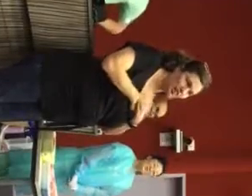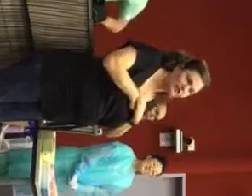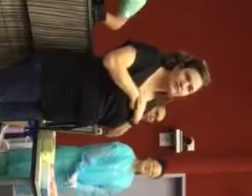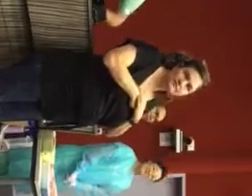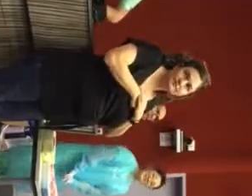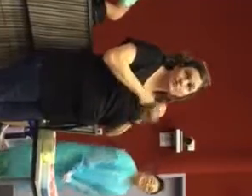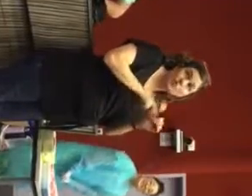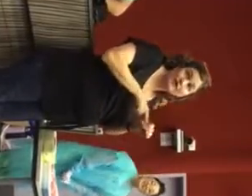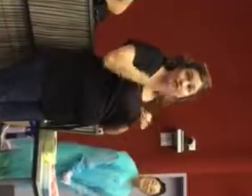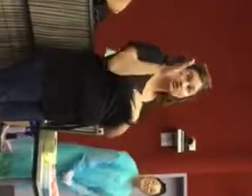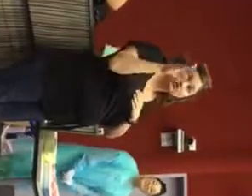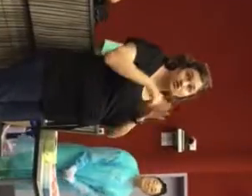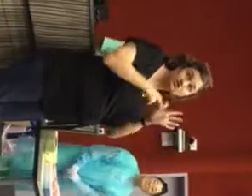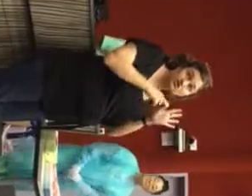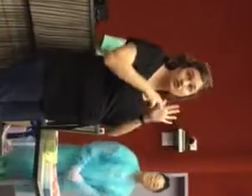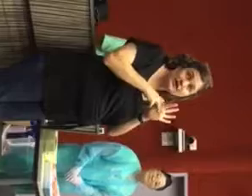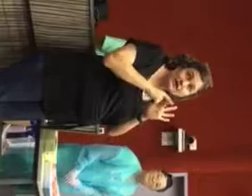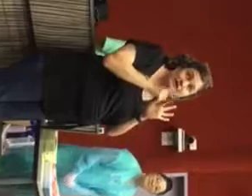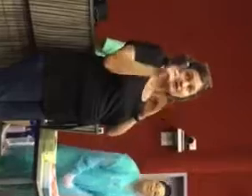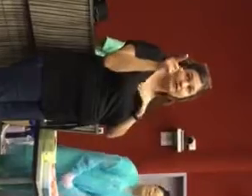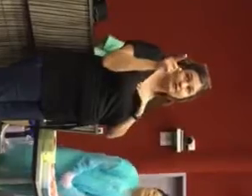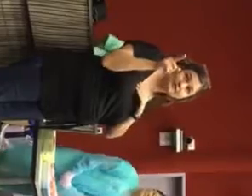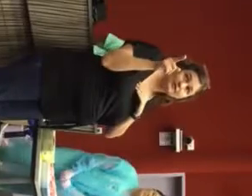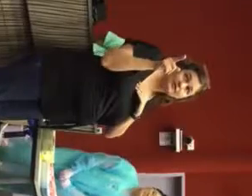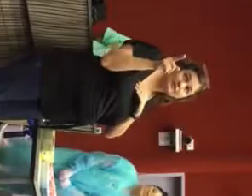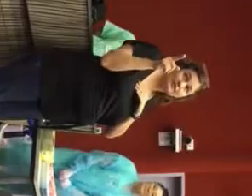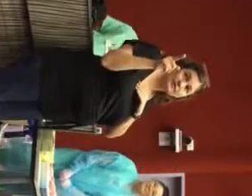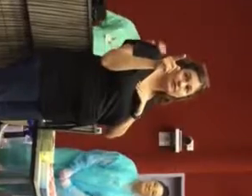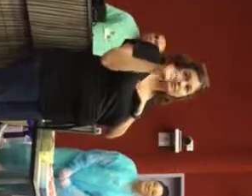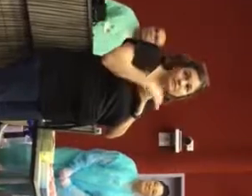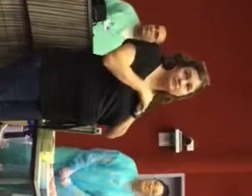Other questions? Yeah. Just for the group,